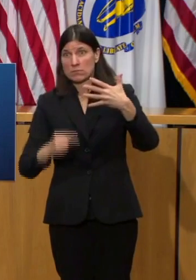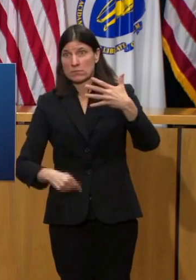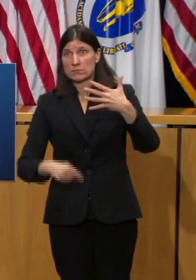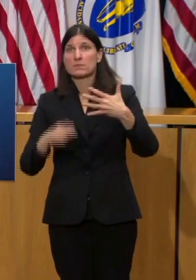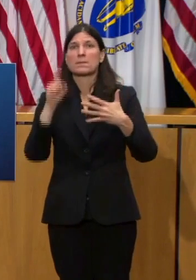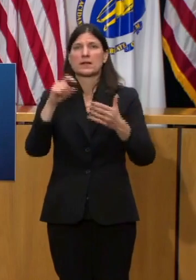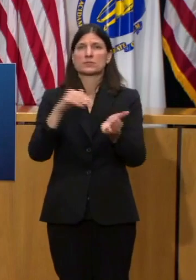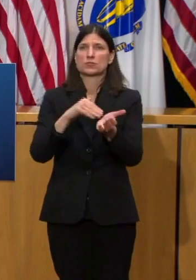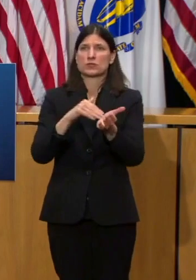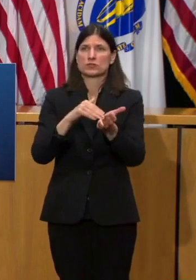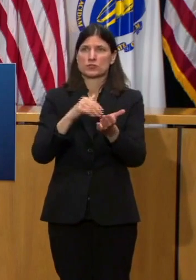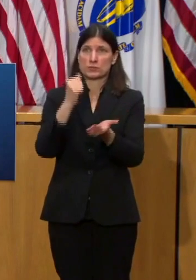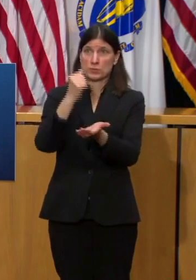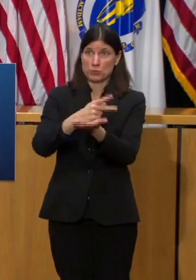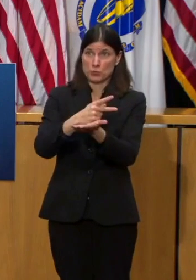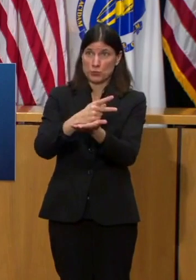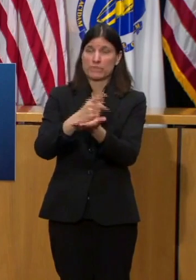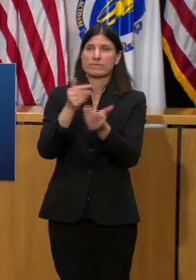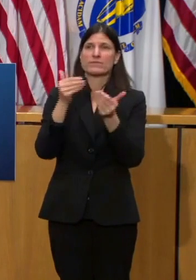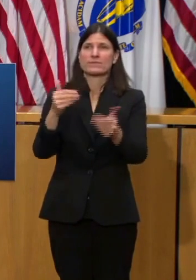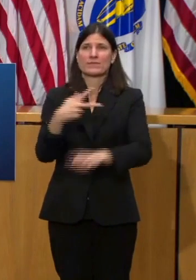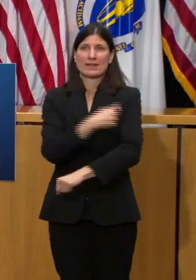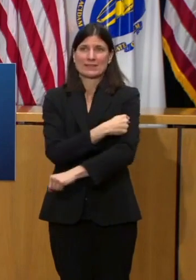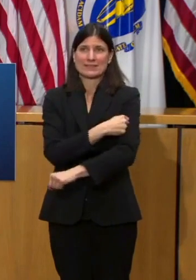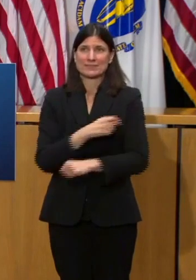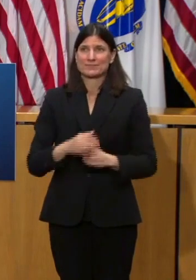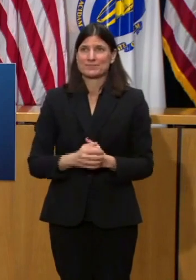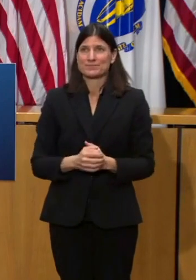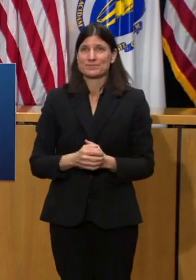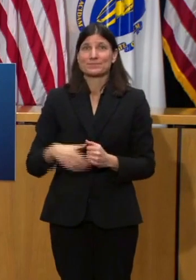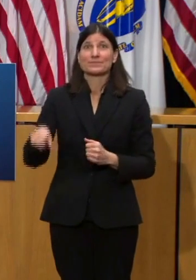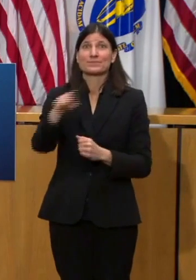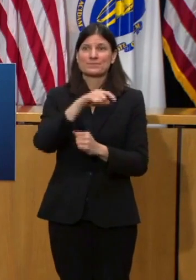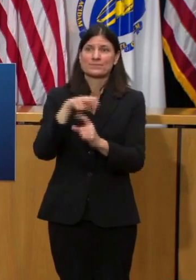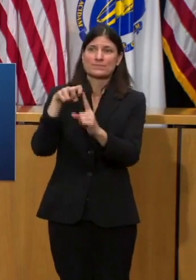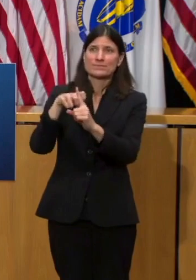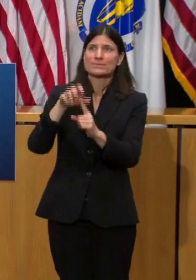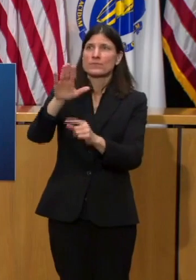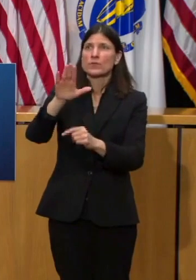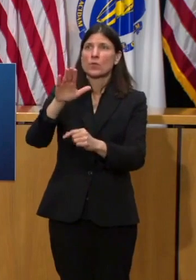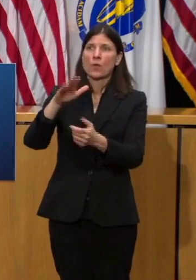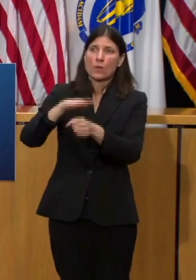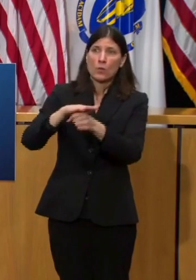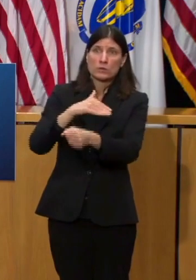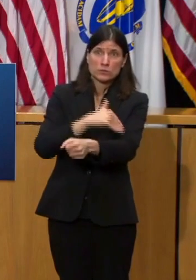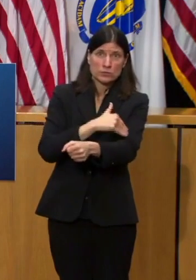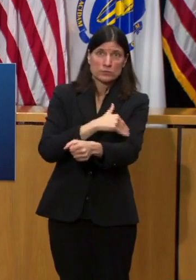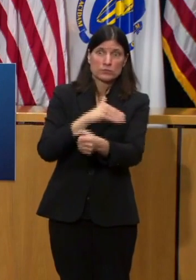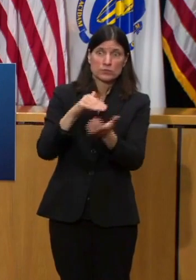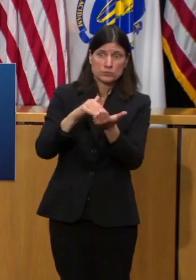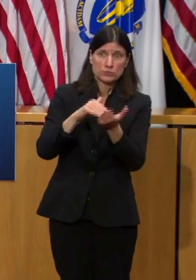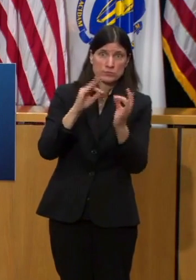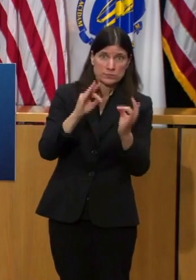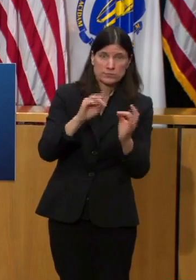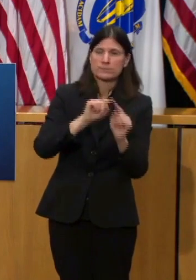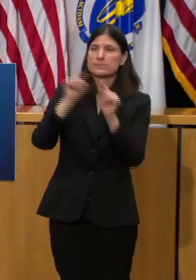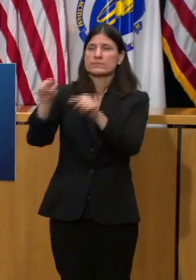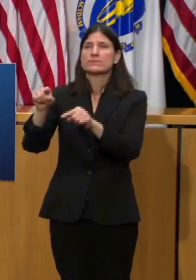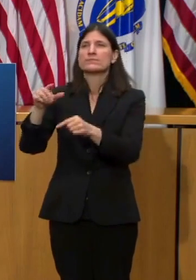plan for such clinics. Guidance for public and private low-income and affordable senior housing has also been posted to the